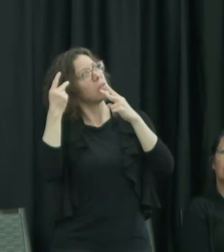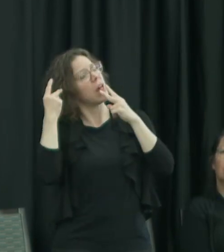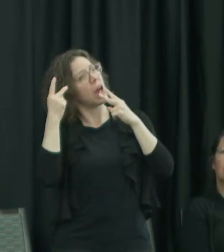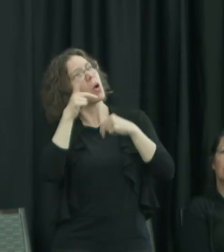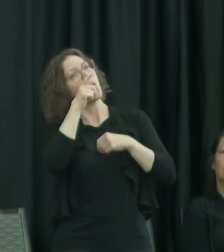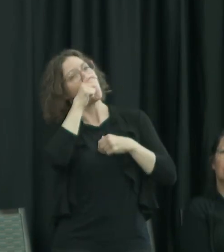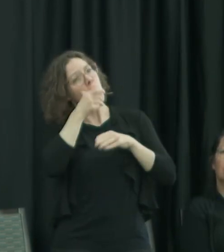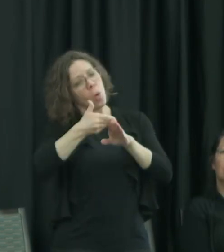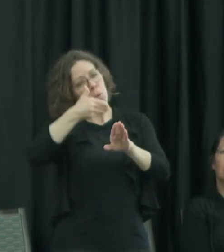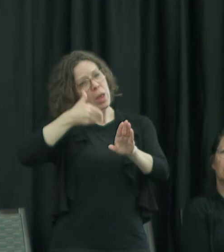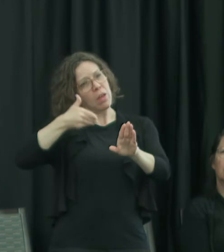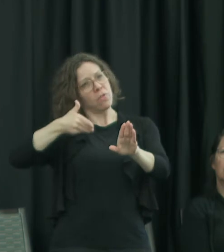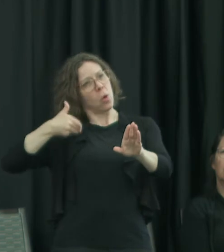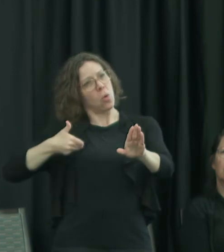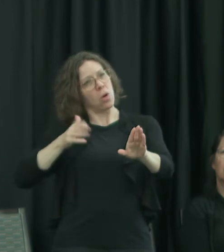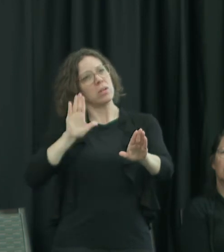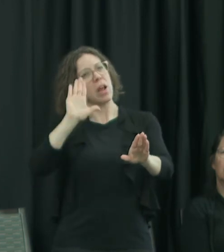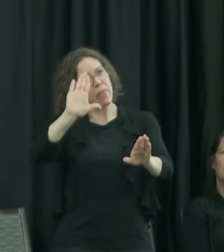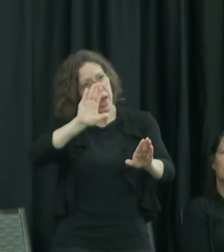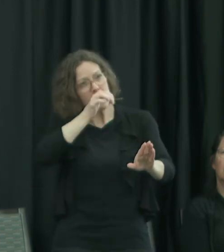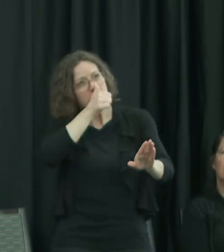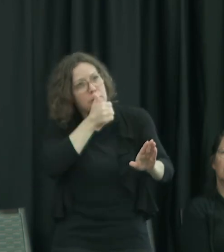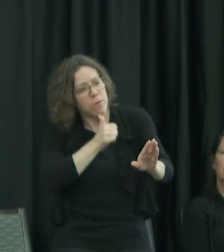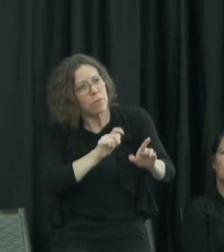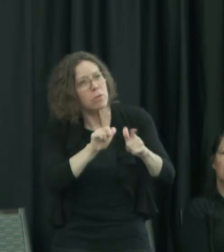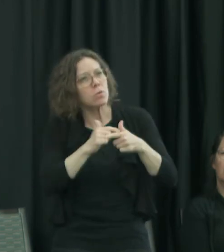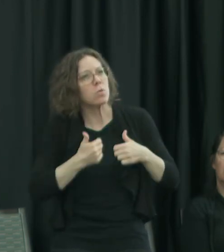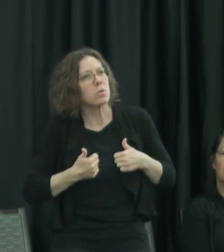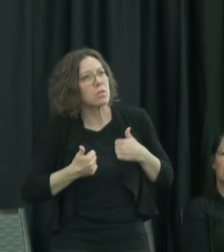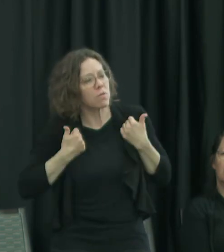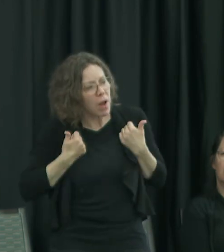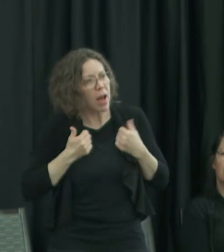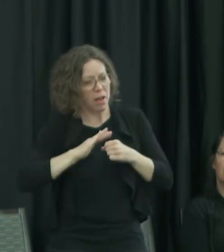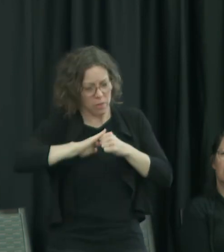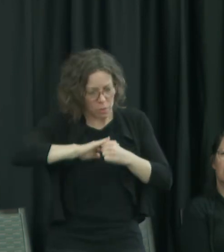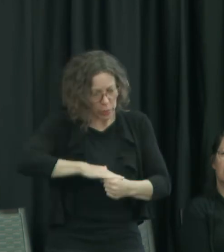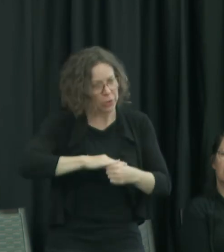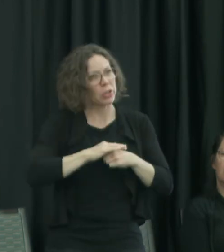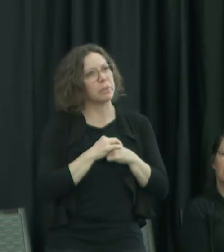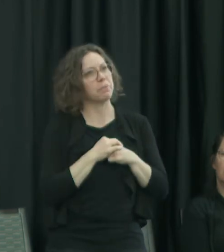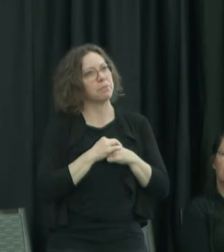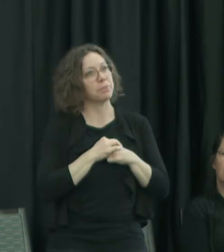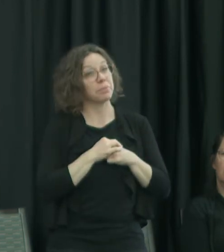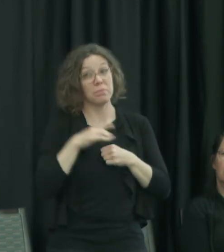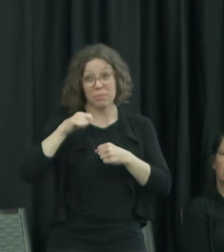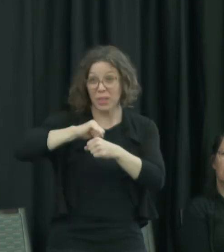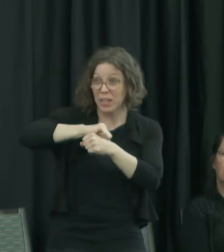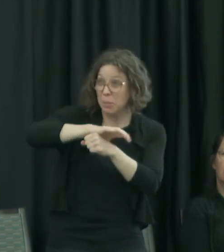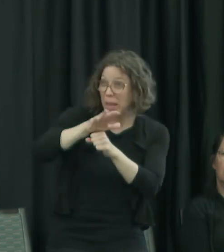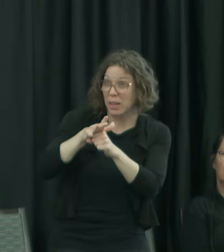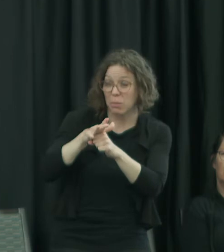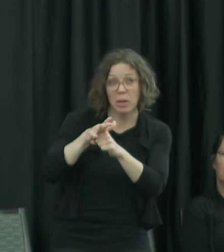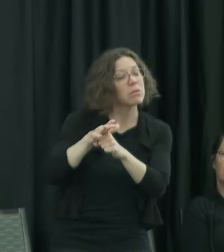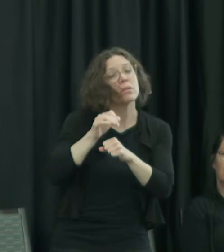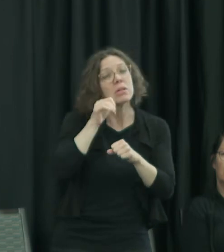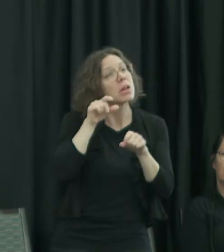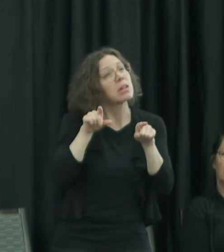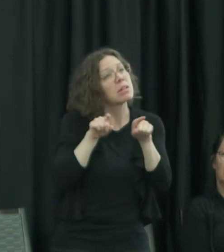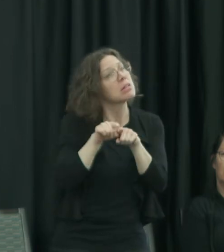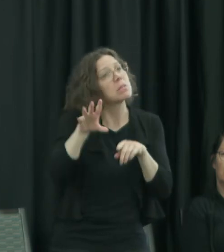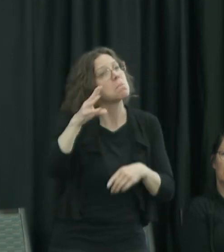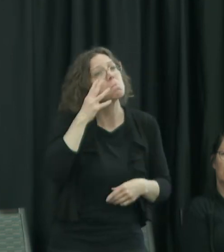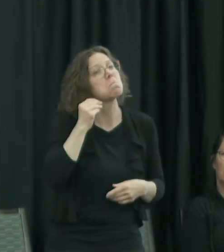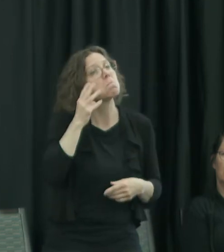before us have had to endure just to survive systemic oppression. This pandemic is not the same as what they went